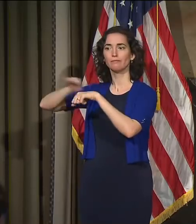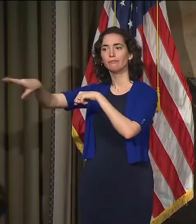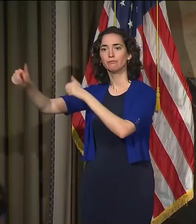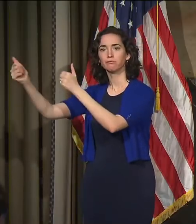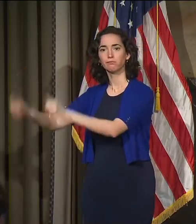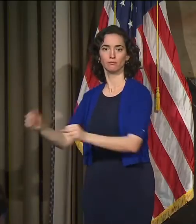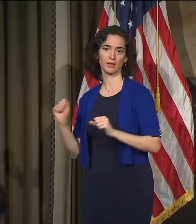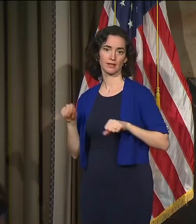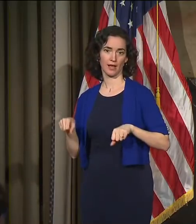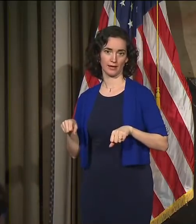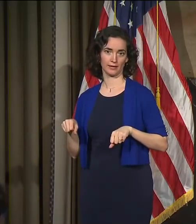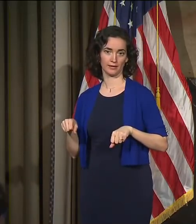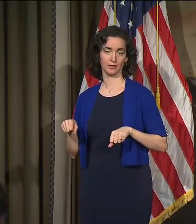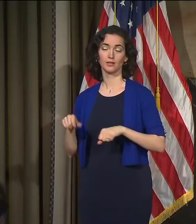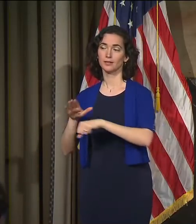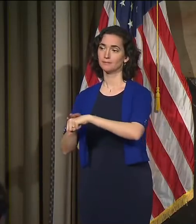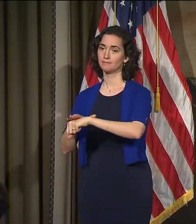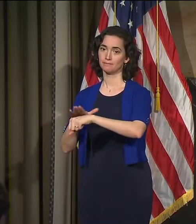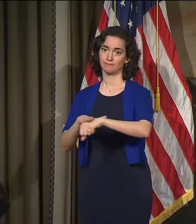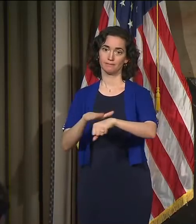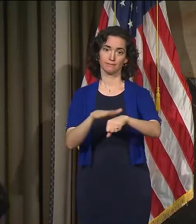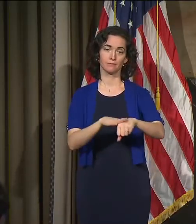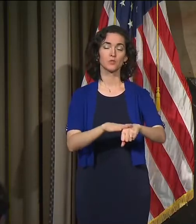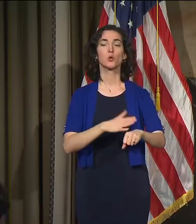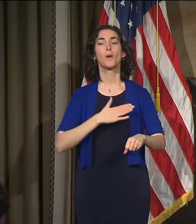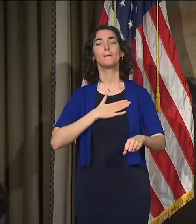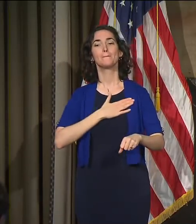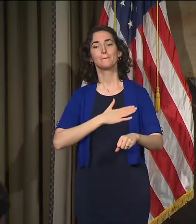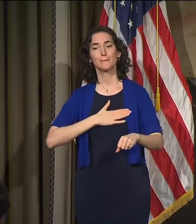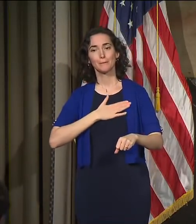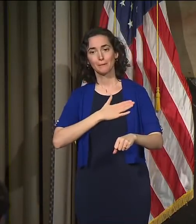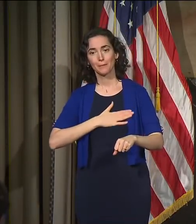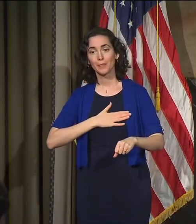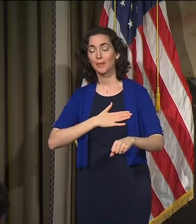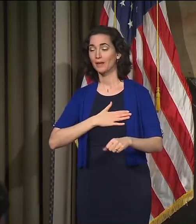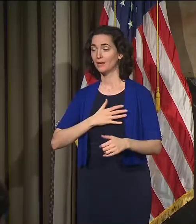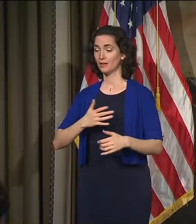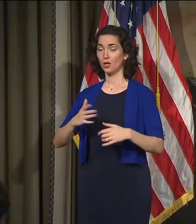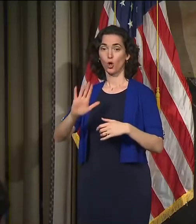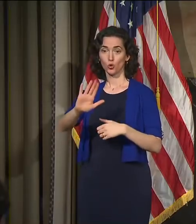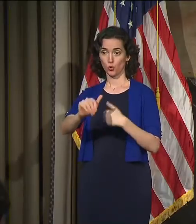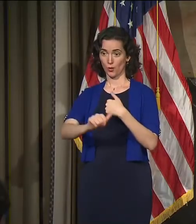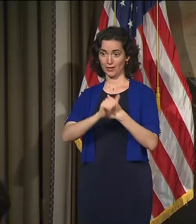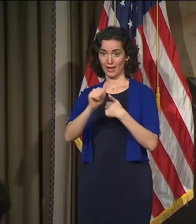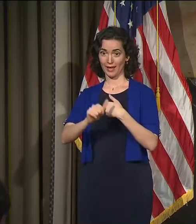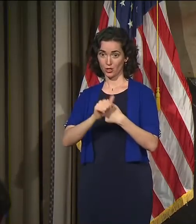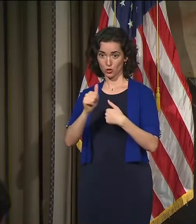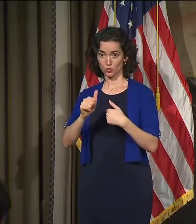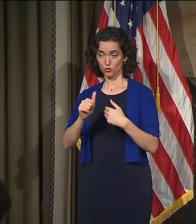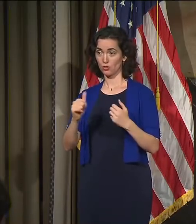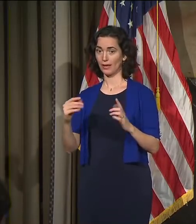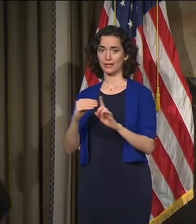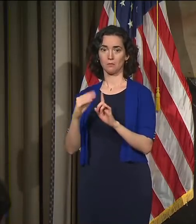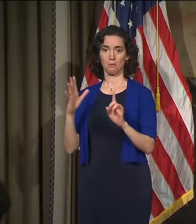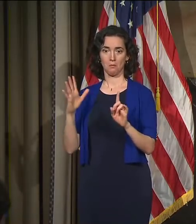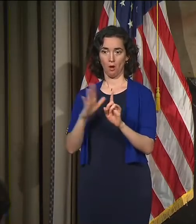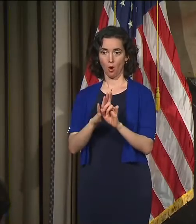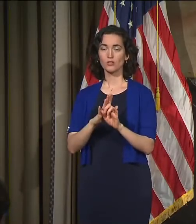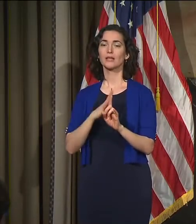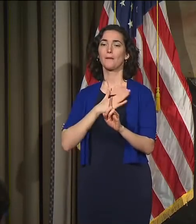And I would ask that you take the precautions to minimize the risk that you're needlessly exposing yourselves and others